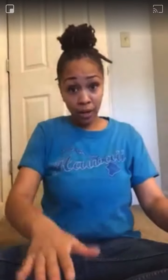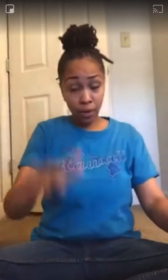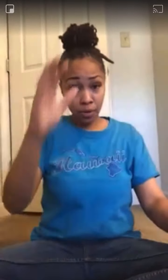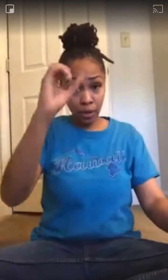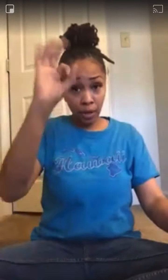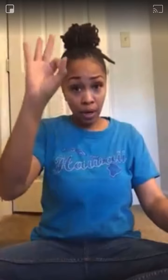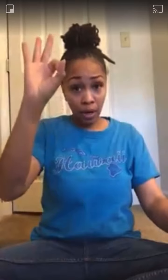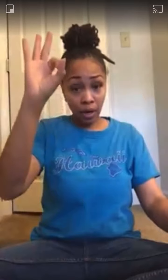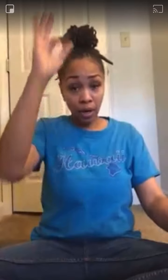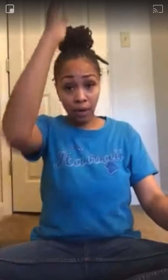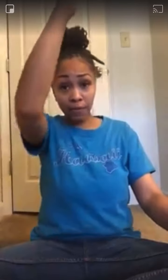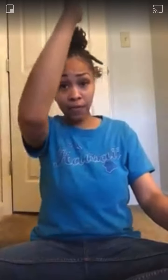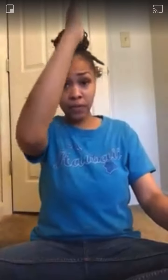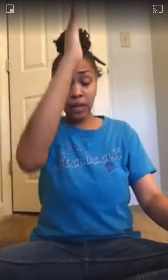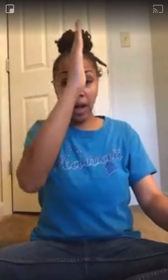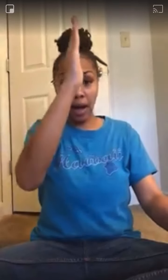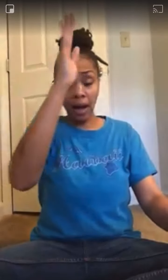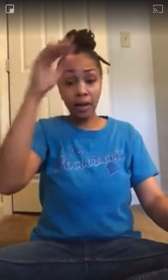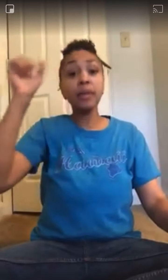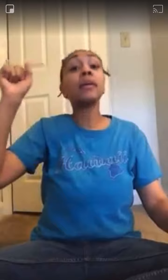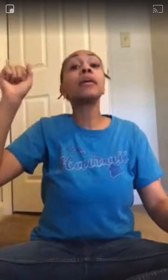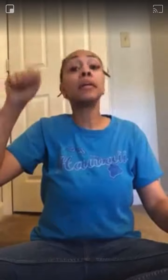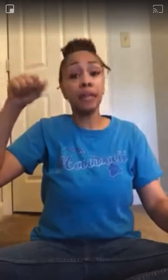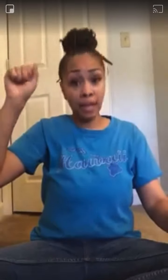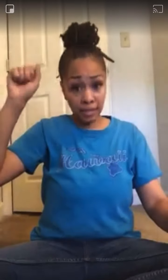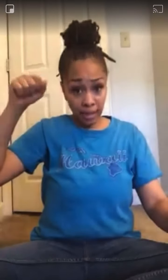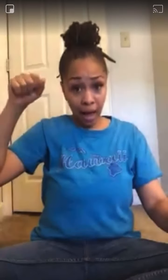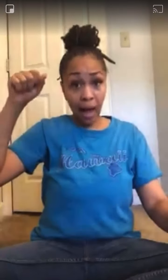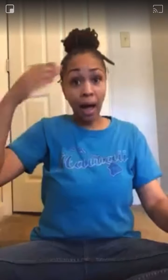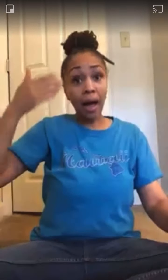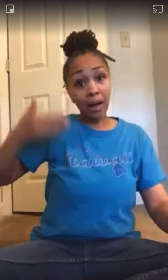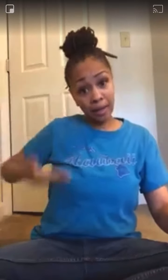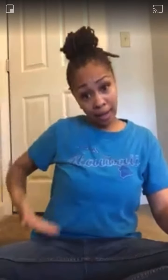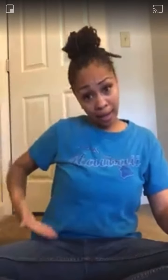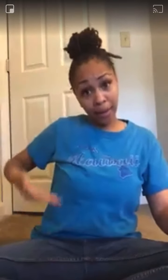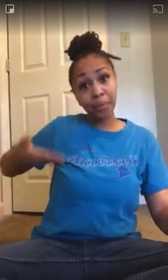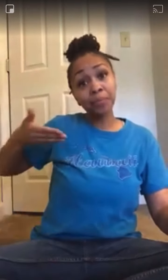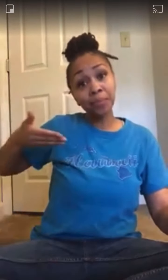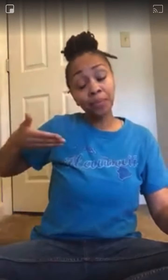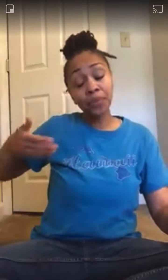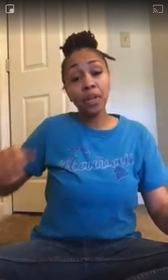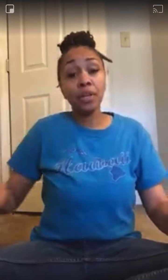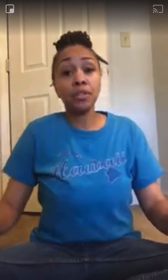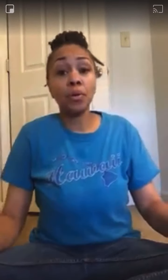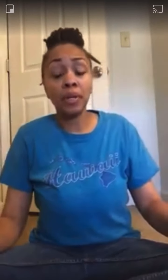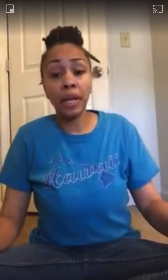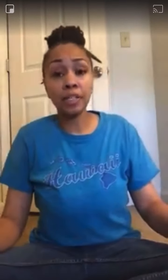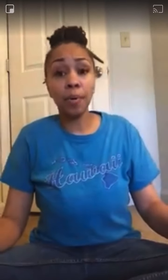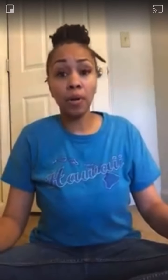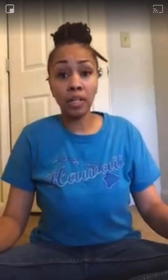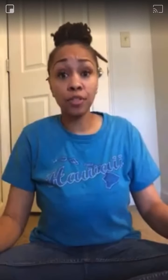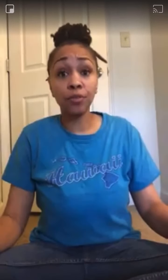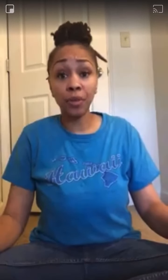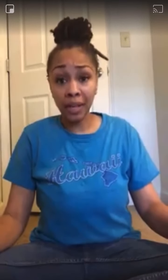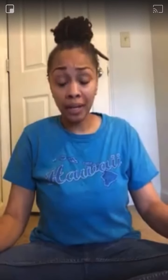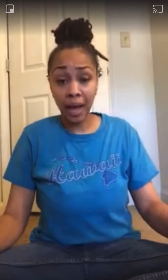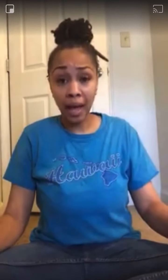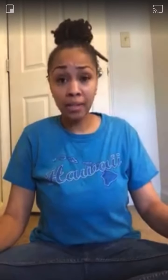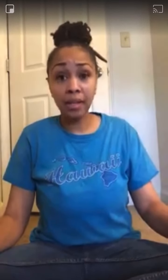child of God. Yes, I am. So the next part is free at last. He